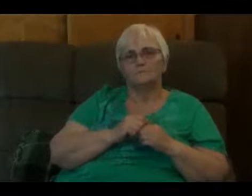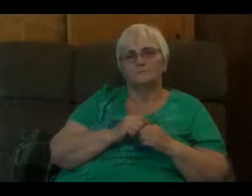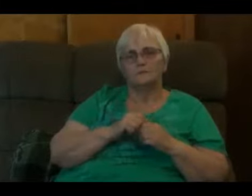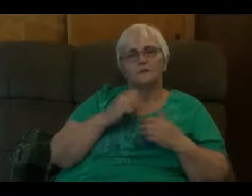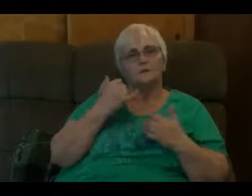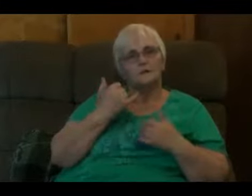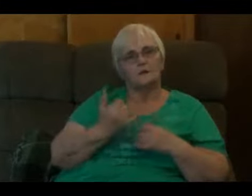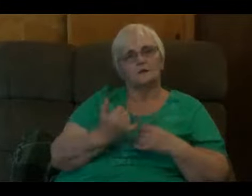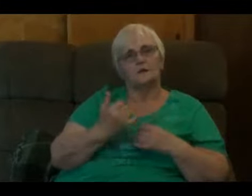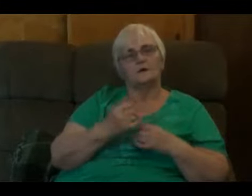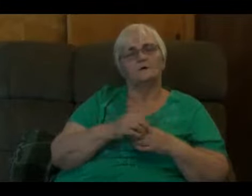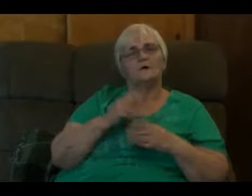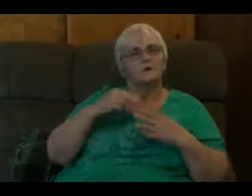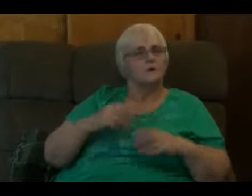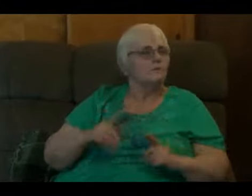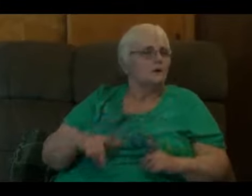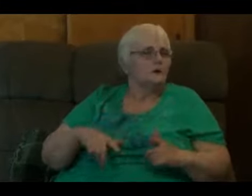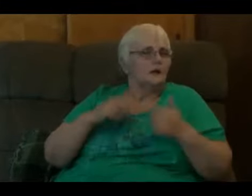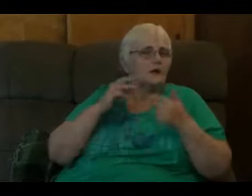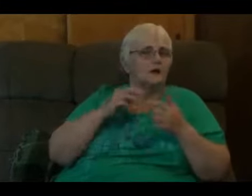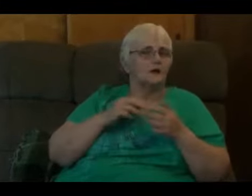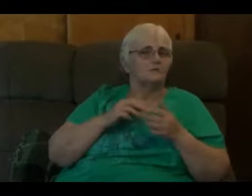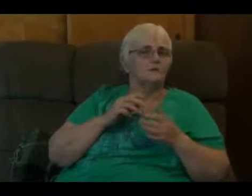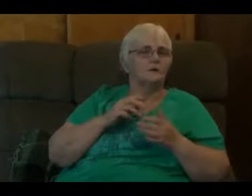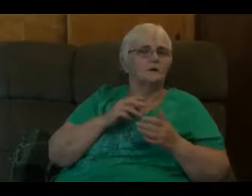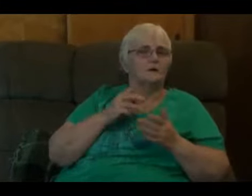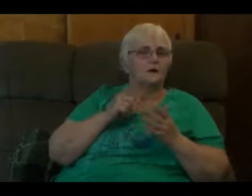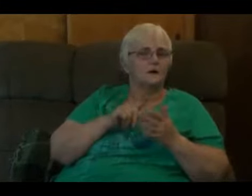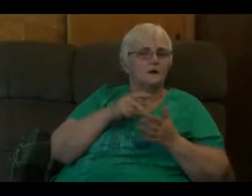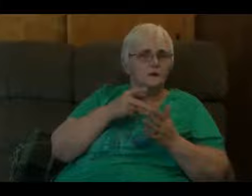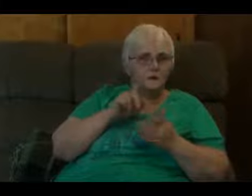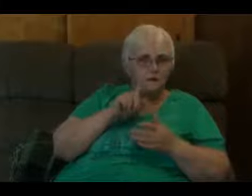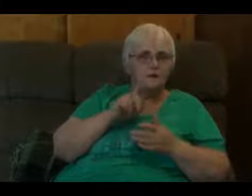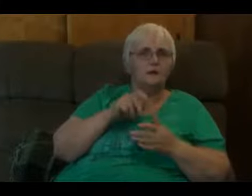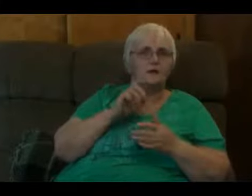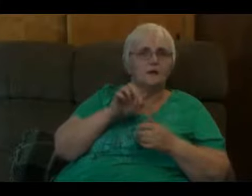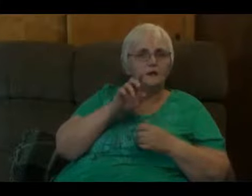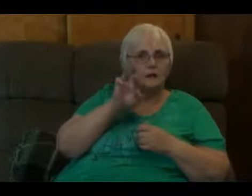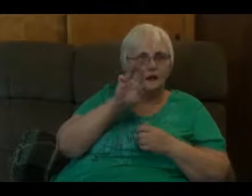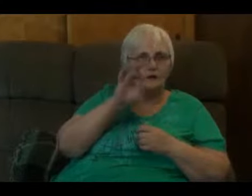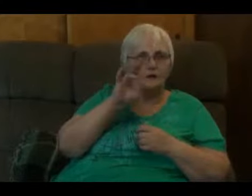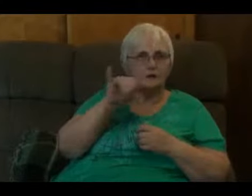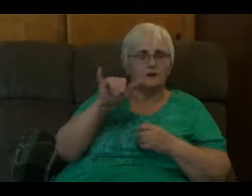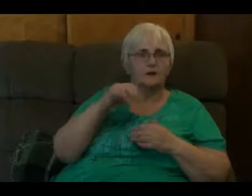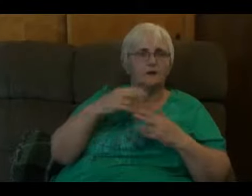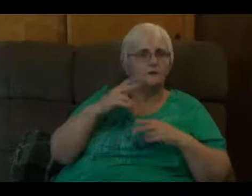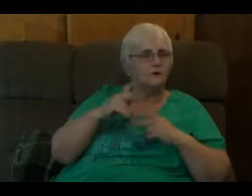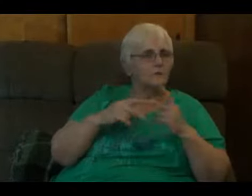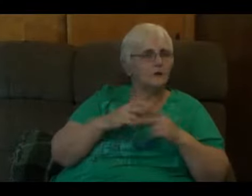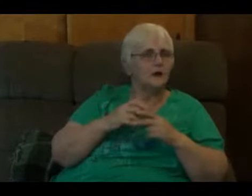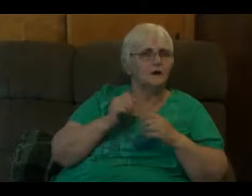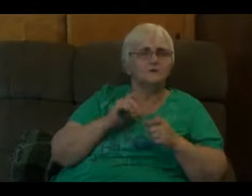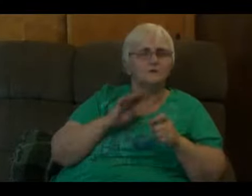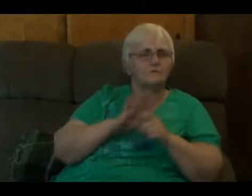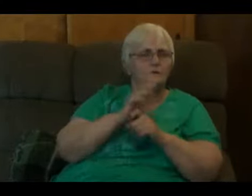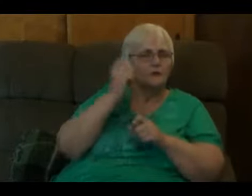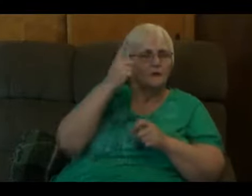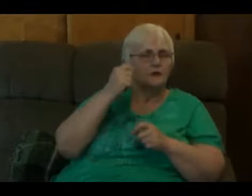Now, the human life needs clarity. Okay, we need clarity as human beings. Okay, the forever questions